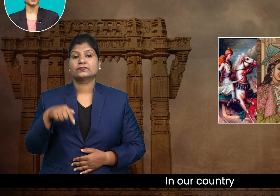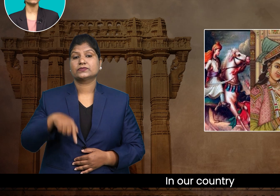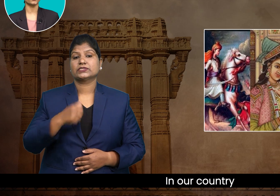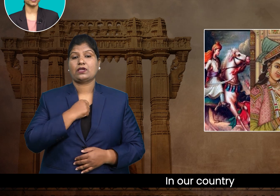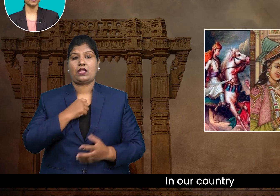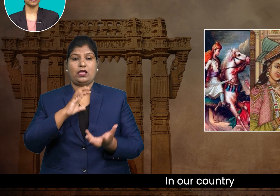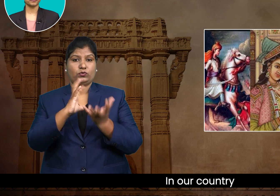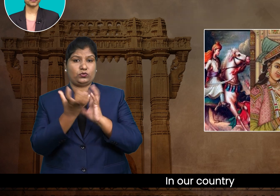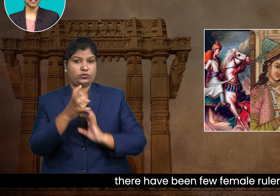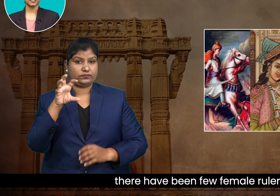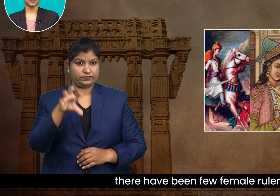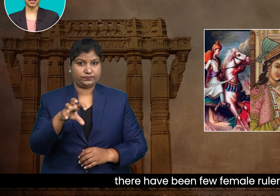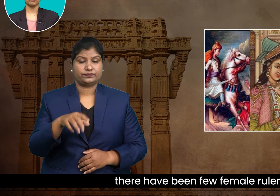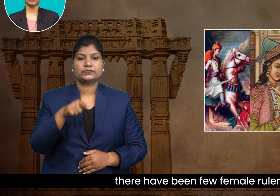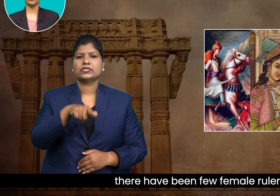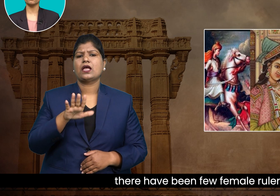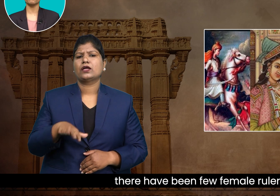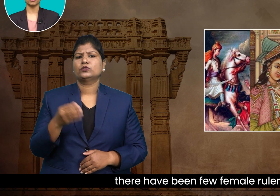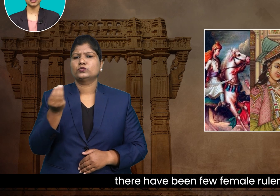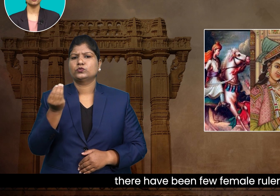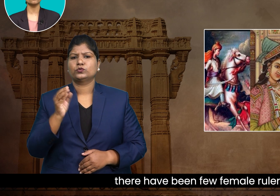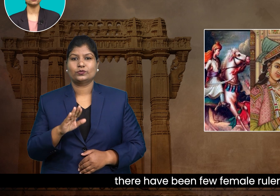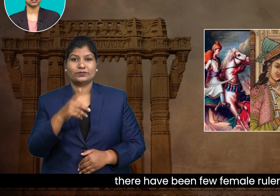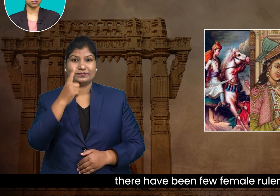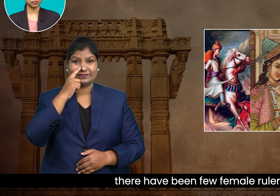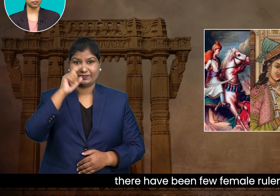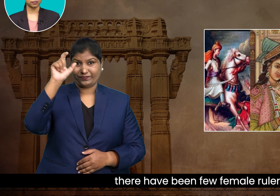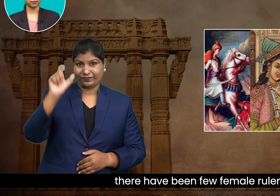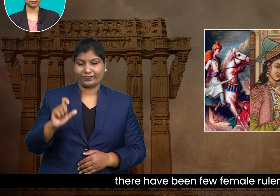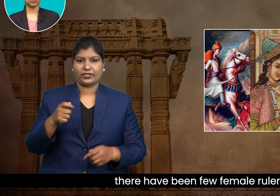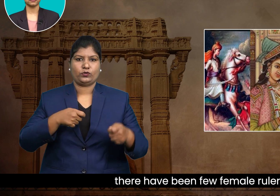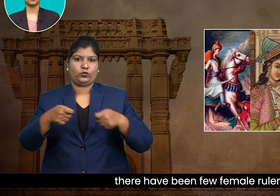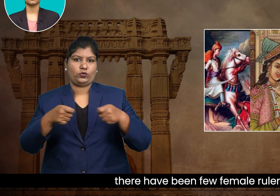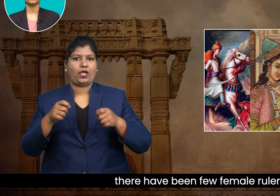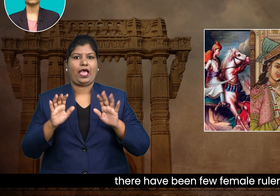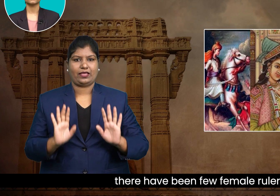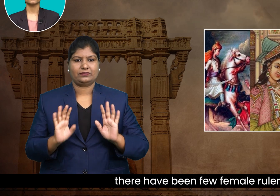In our country, there have been few female rulers.